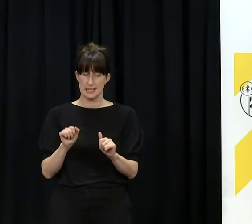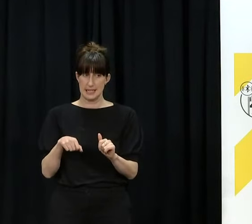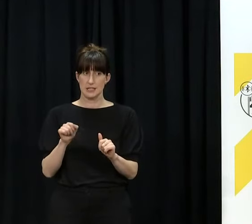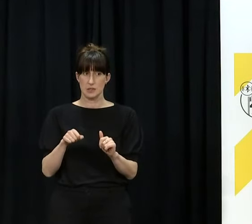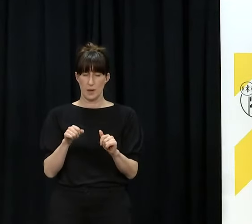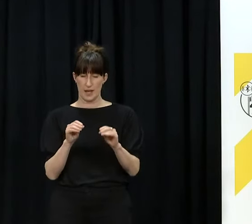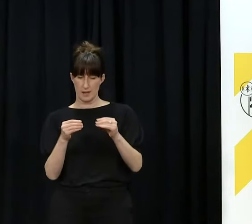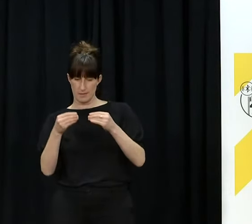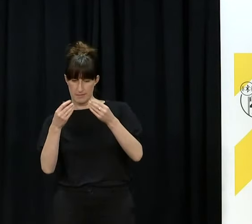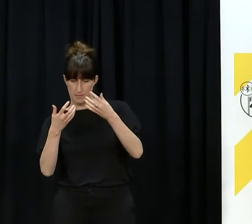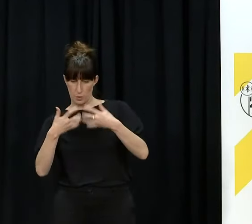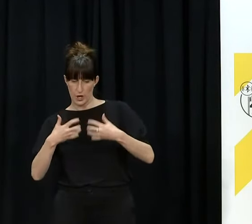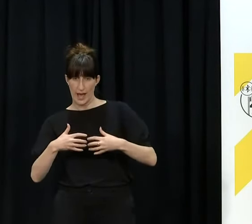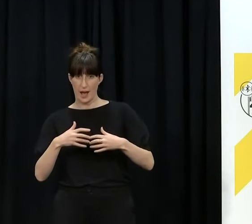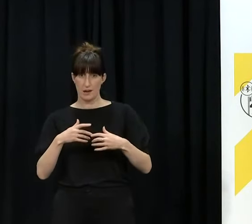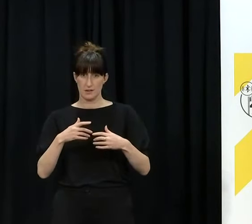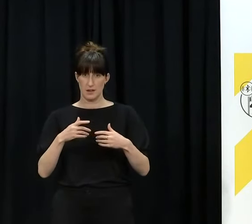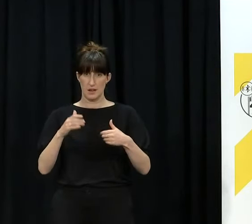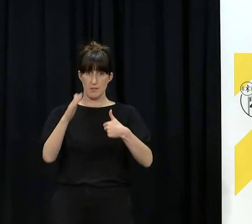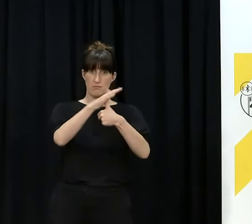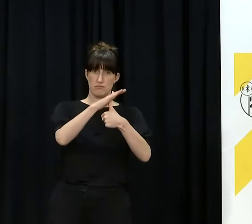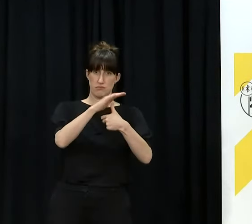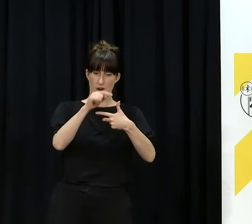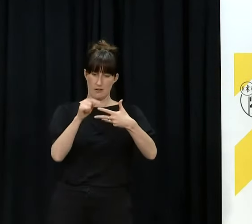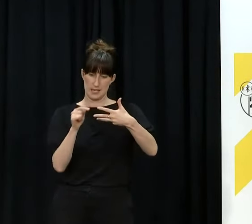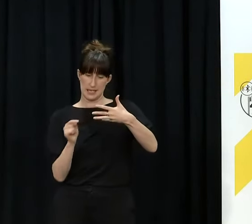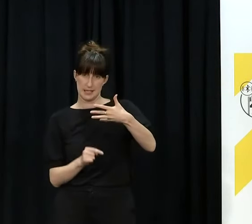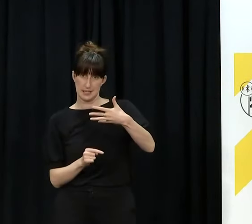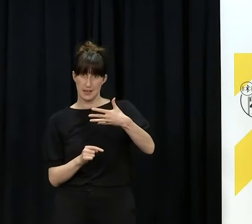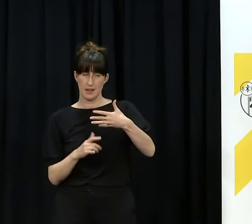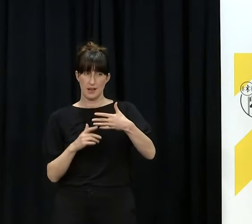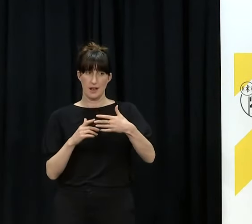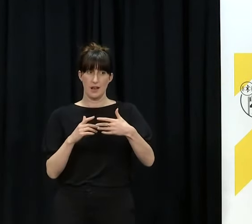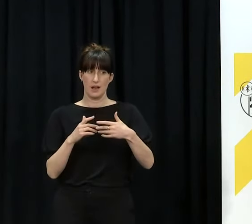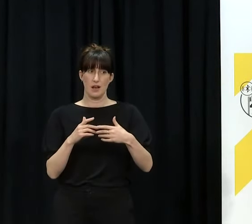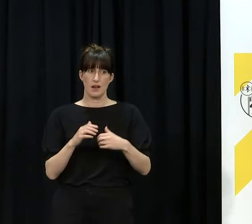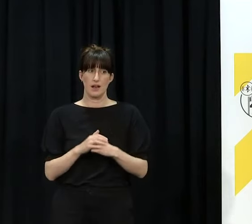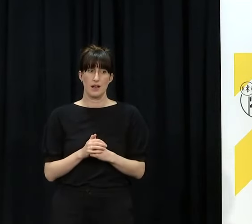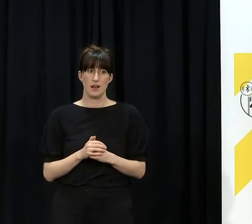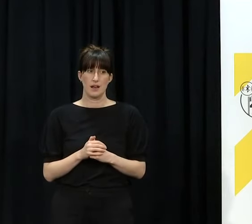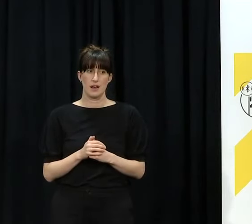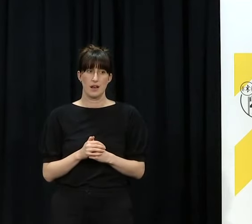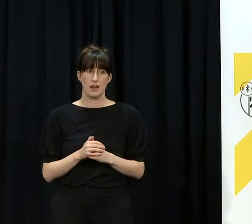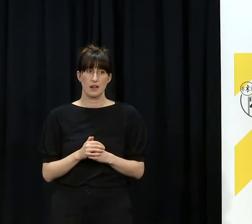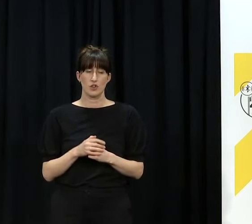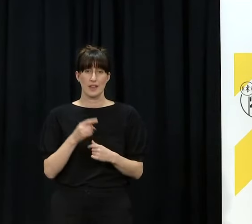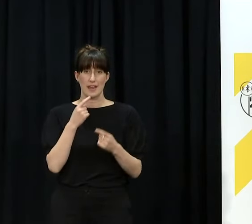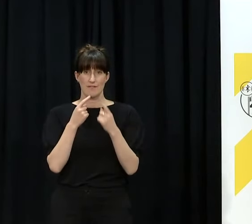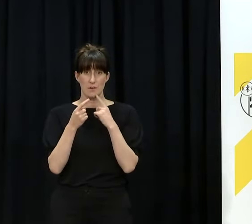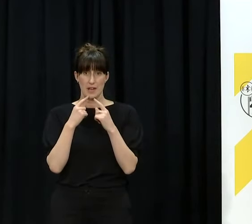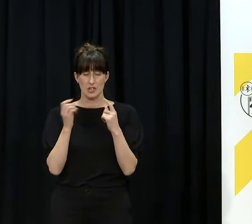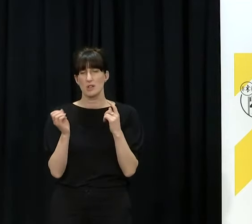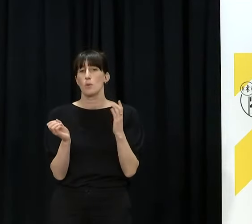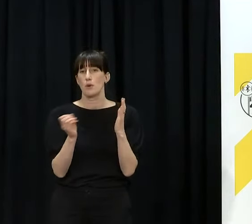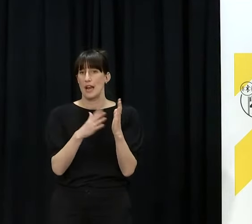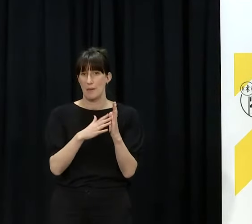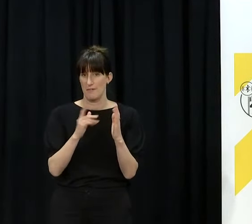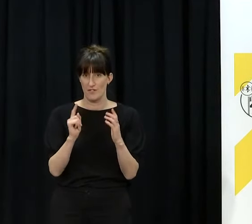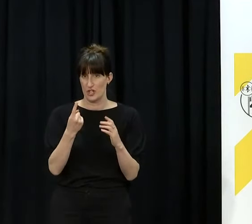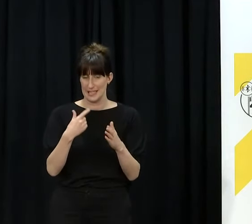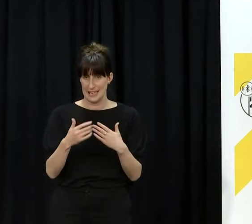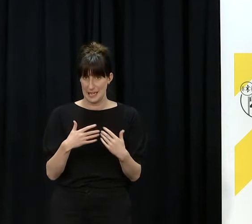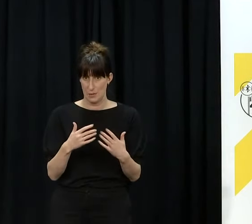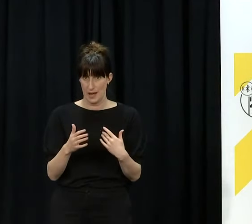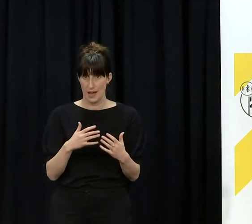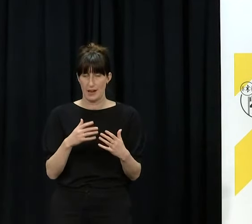of the sites and also the people who they really want to get tested first. Often they'll put the information up first, they know